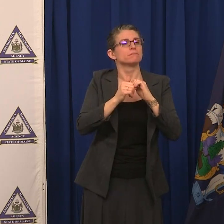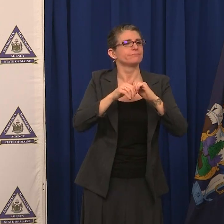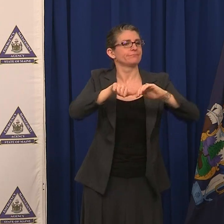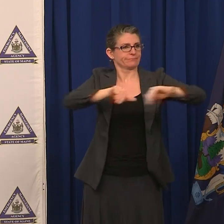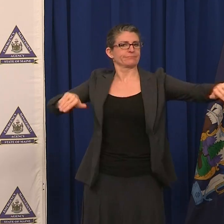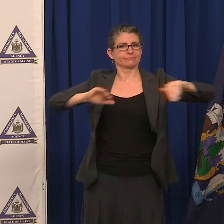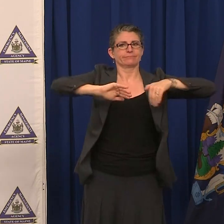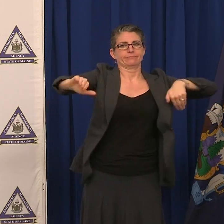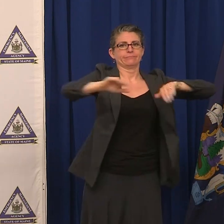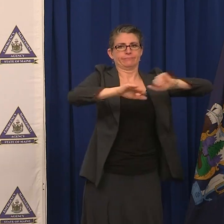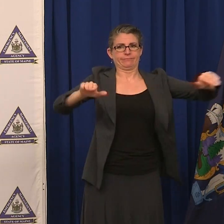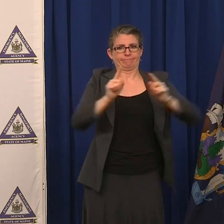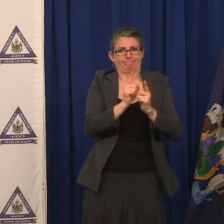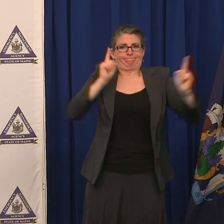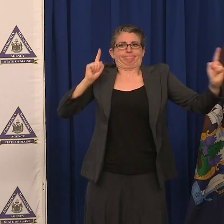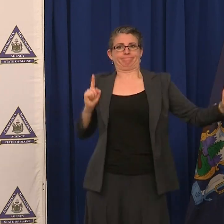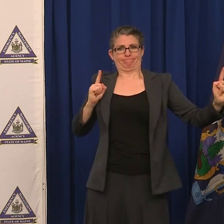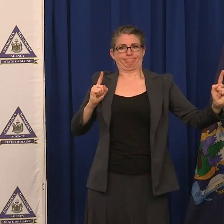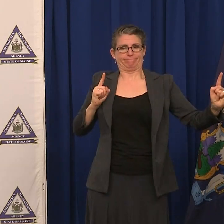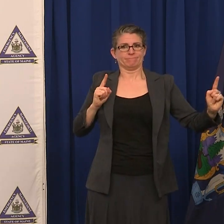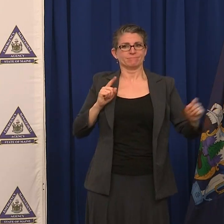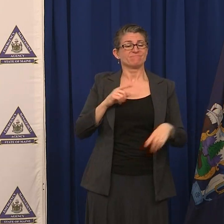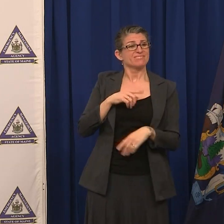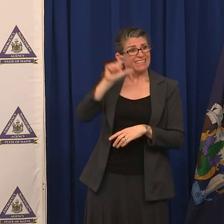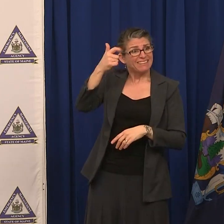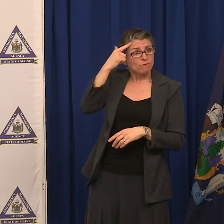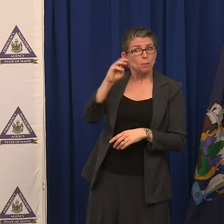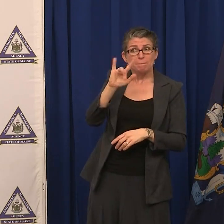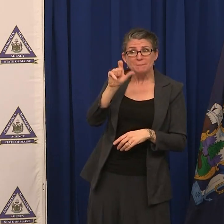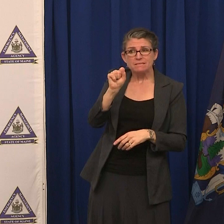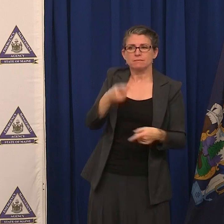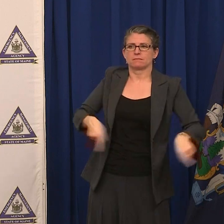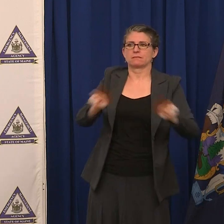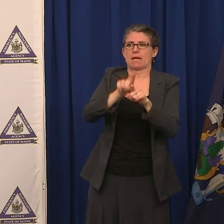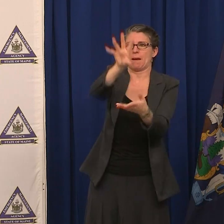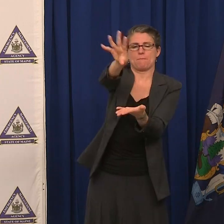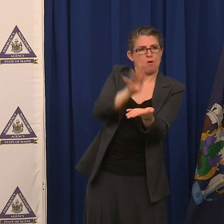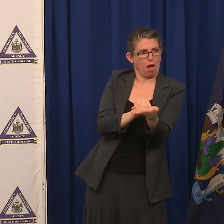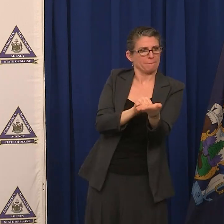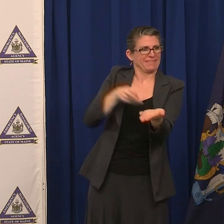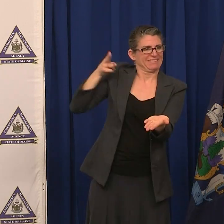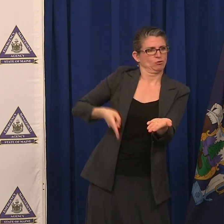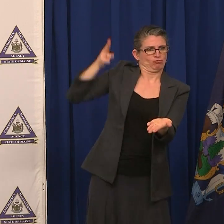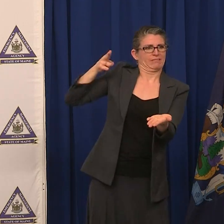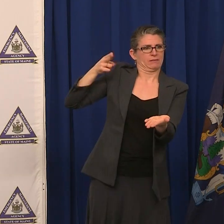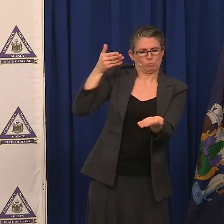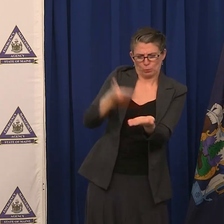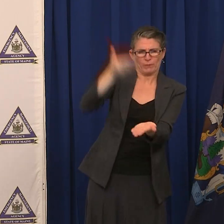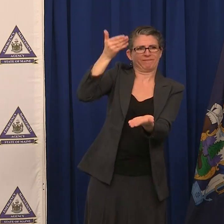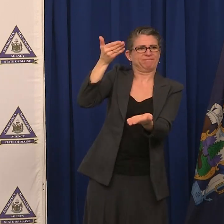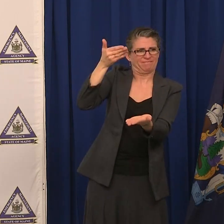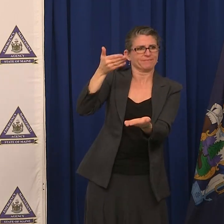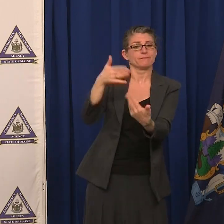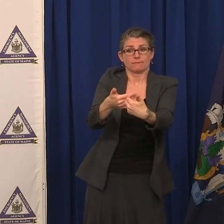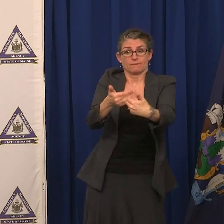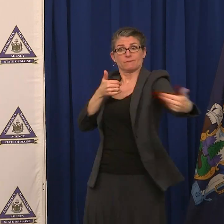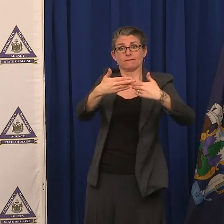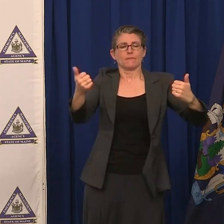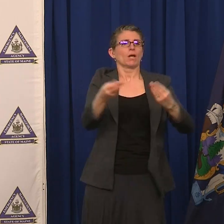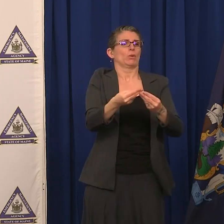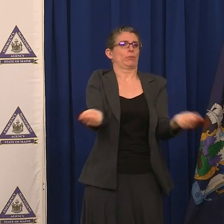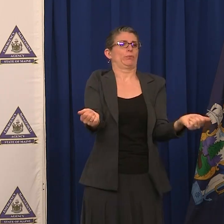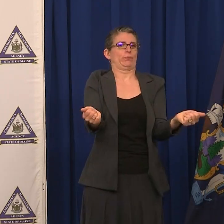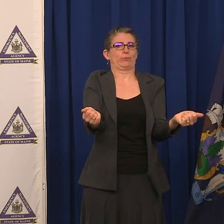or requiring the closure of non-essential businesses and recommending the imposition of physical distance for those